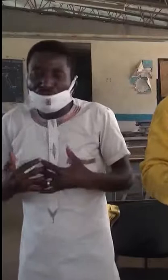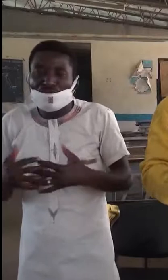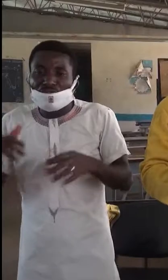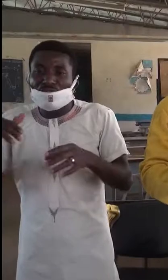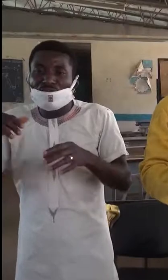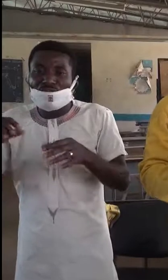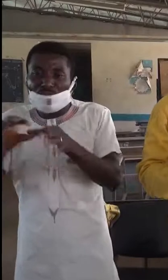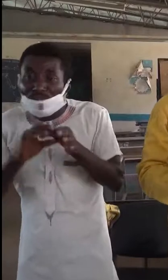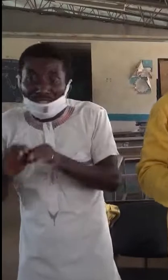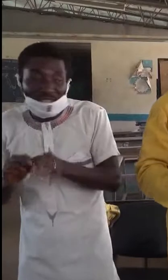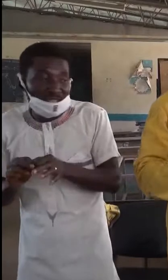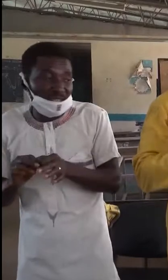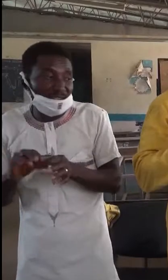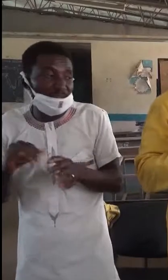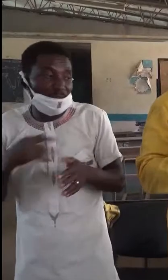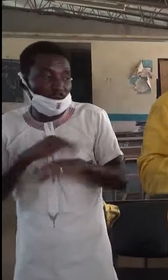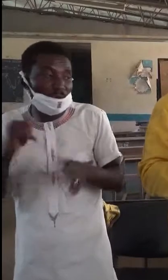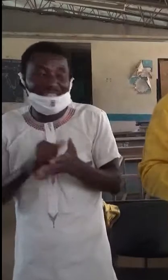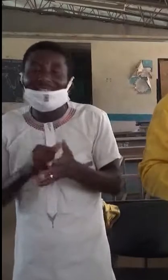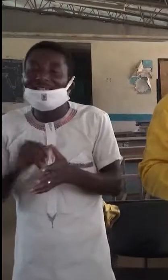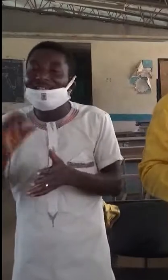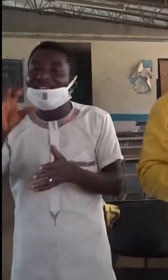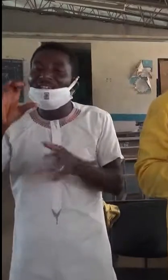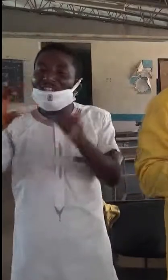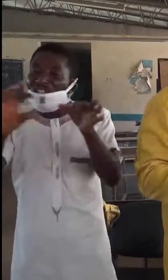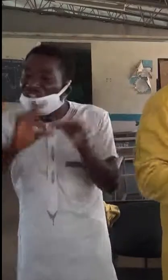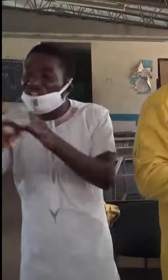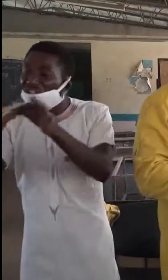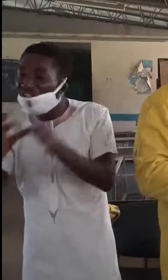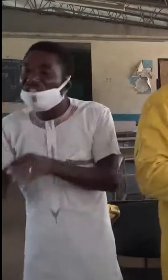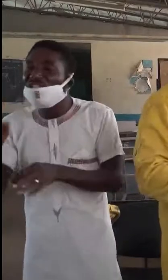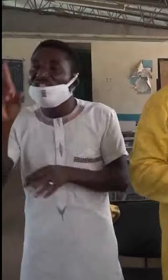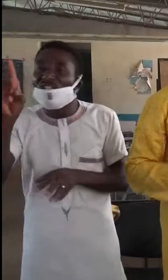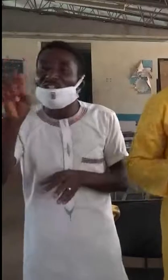drilling. Now ready for chiseling. We are going to take it to